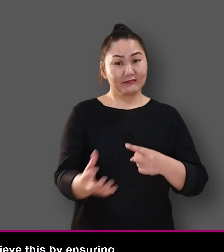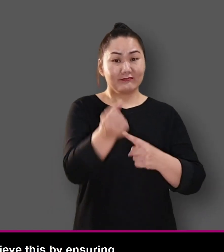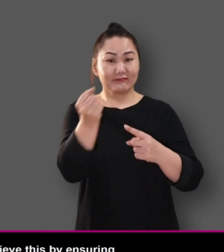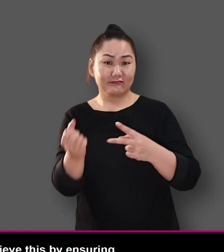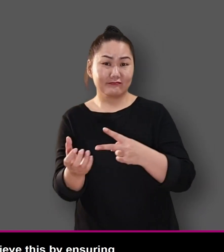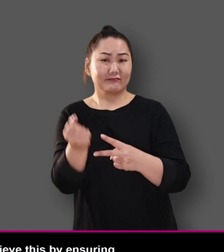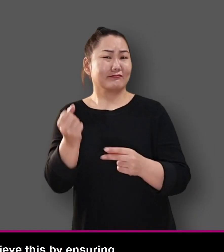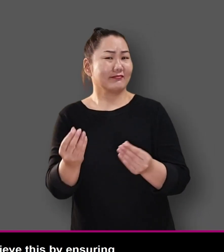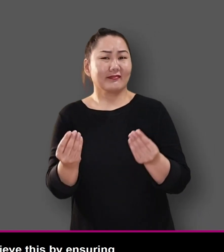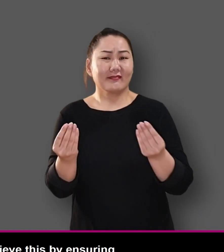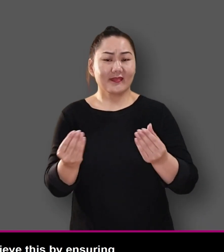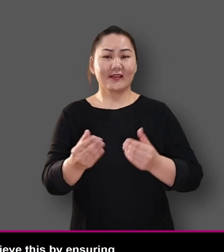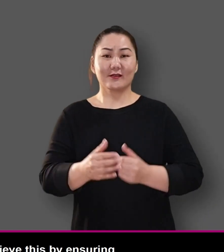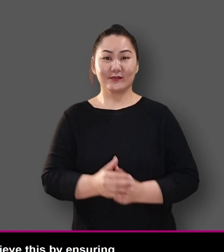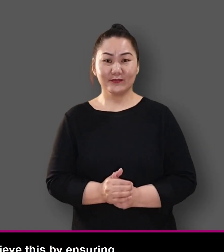We work to achieve this by ensuring